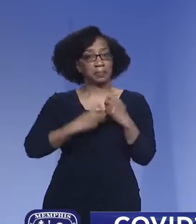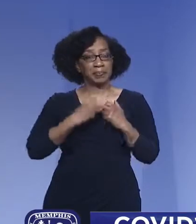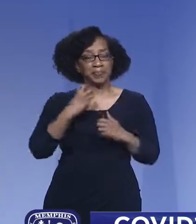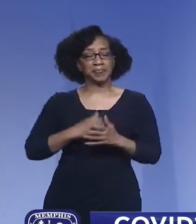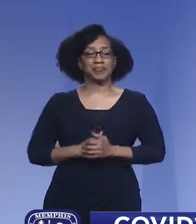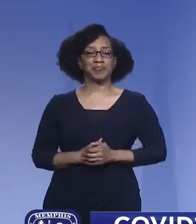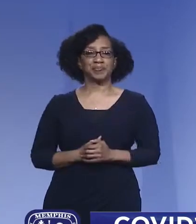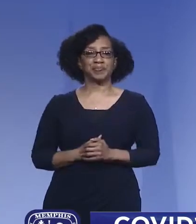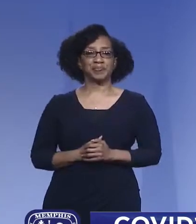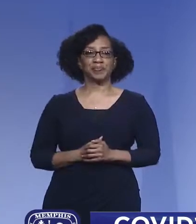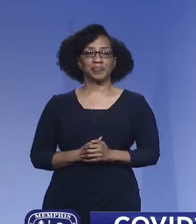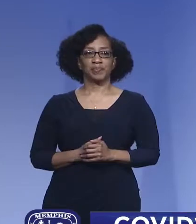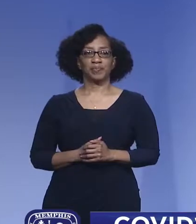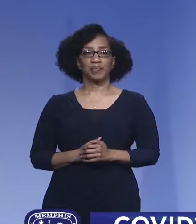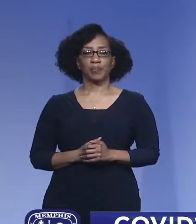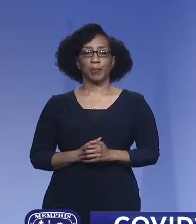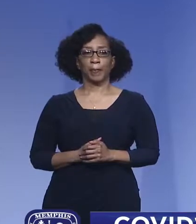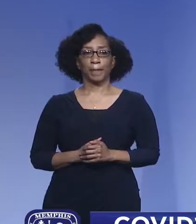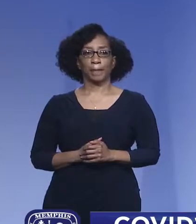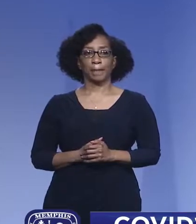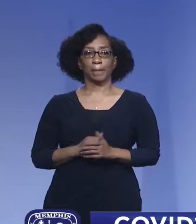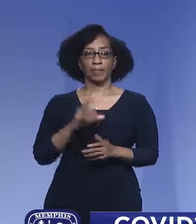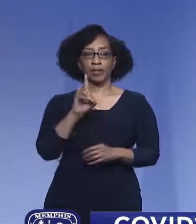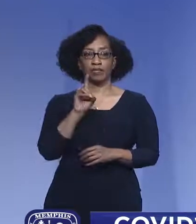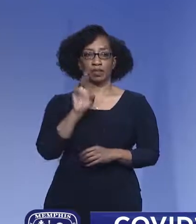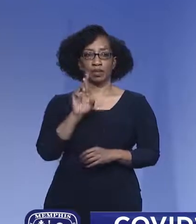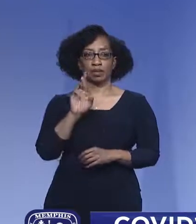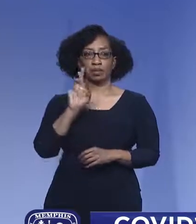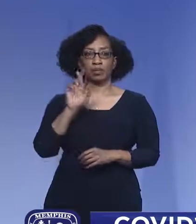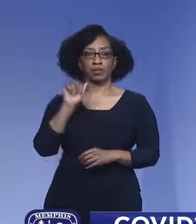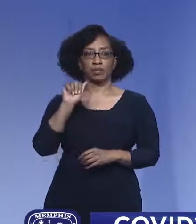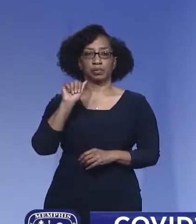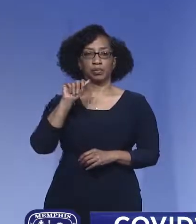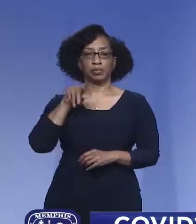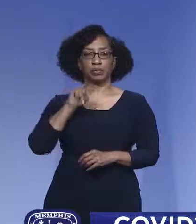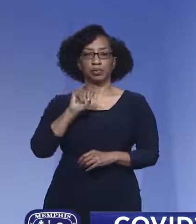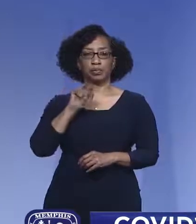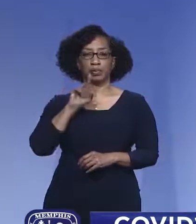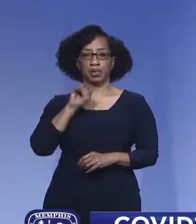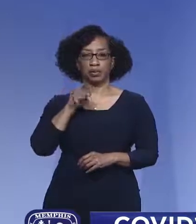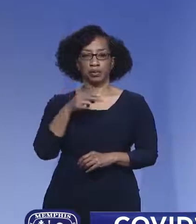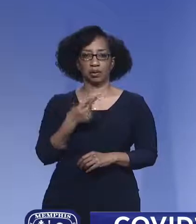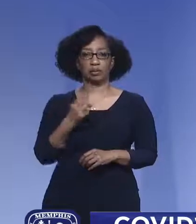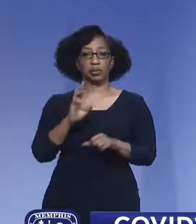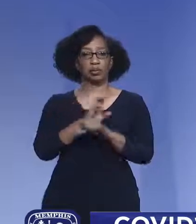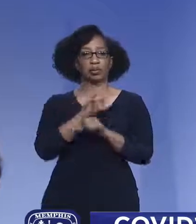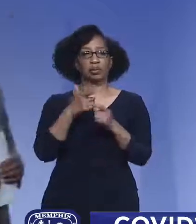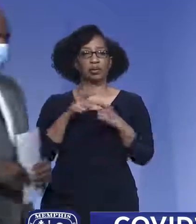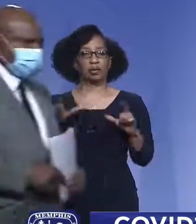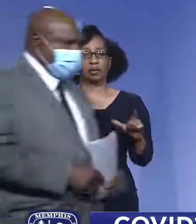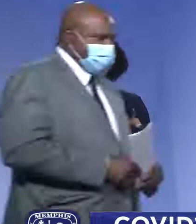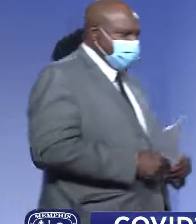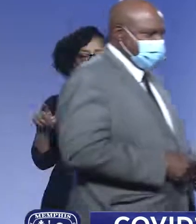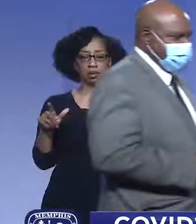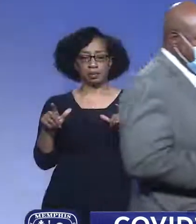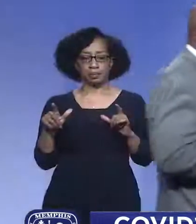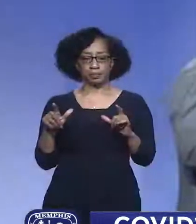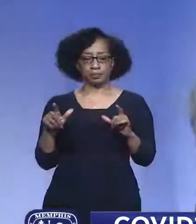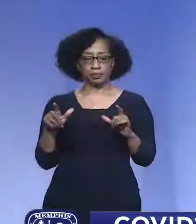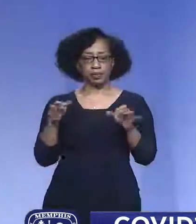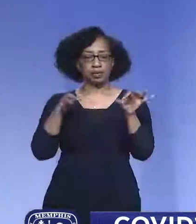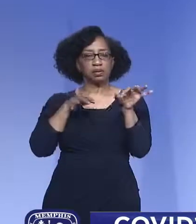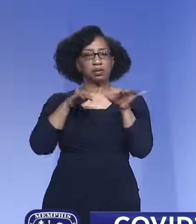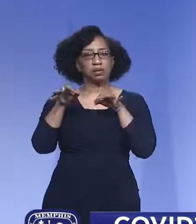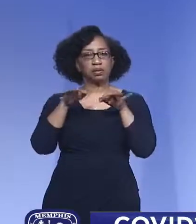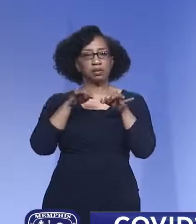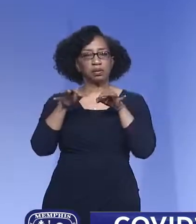Okay. And my question for Dr. Randolph is, Dr. Randolph, you've used the language a few times describing